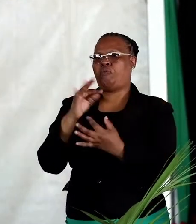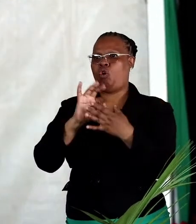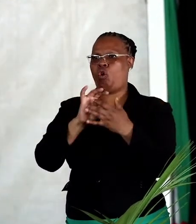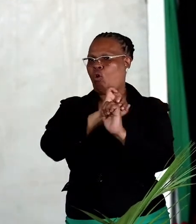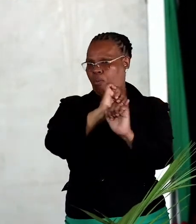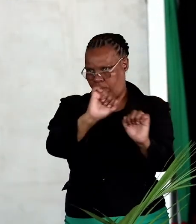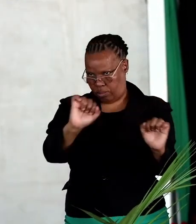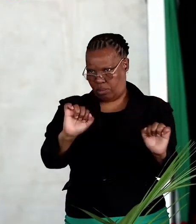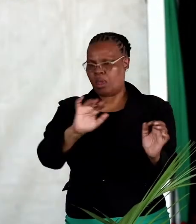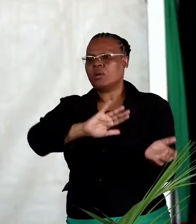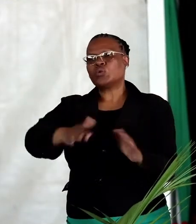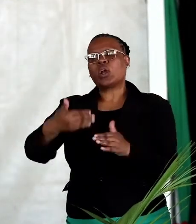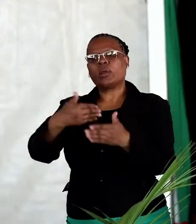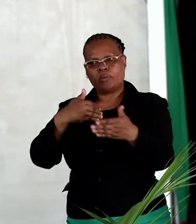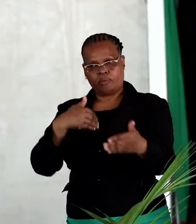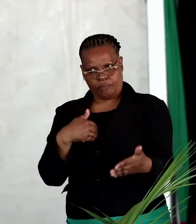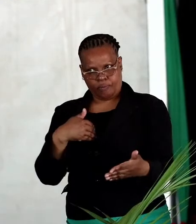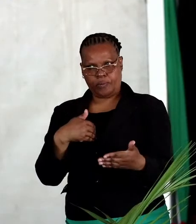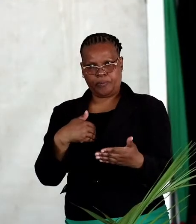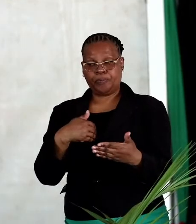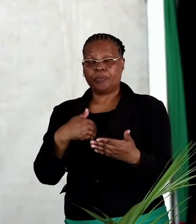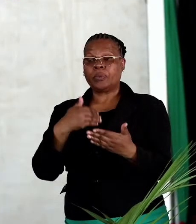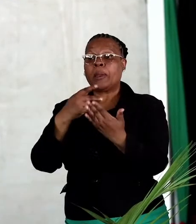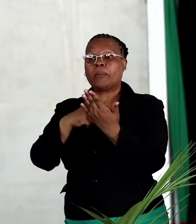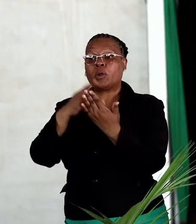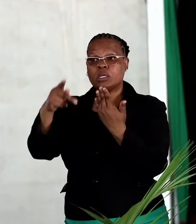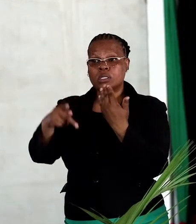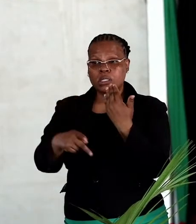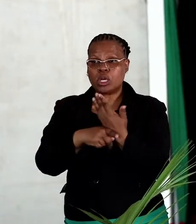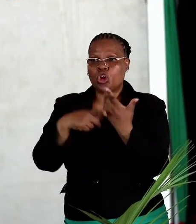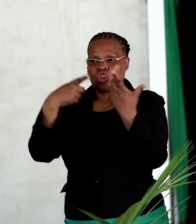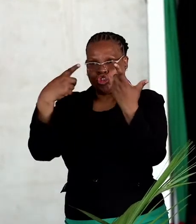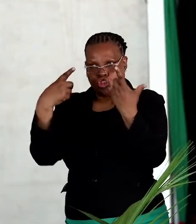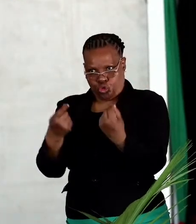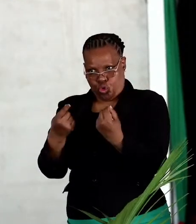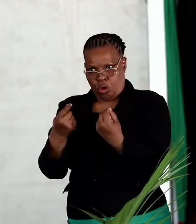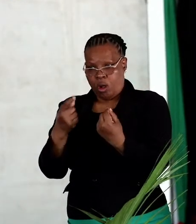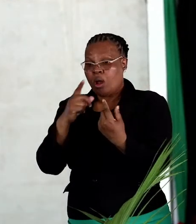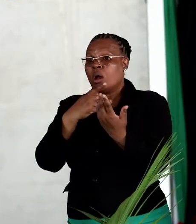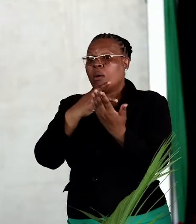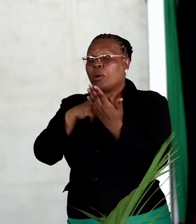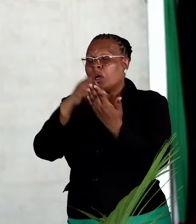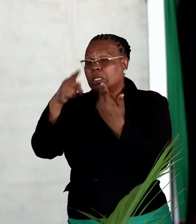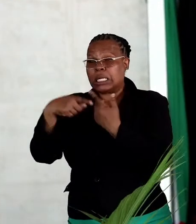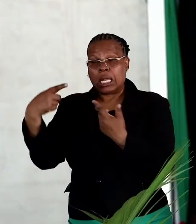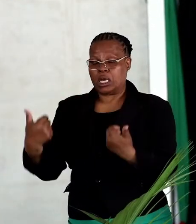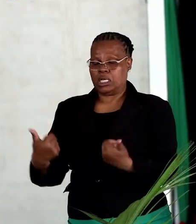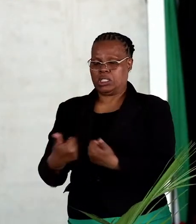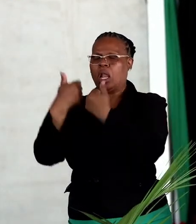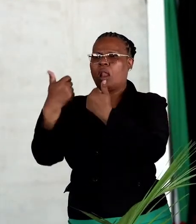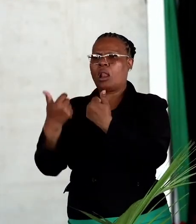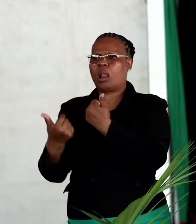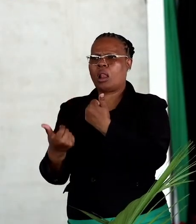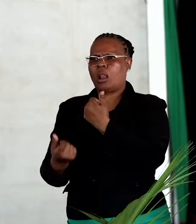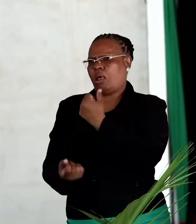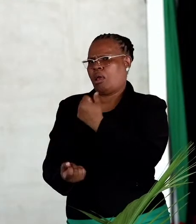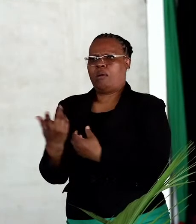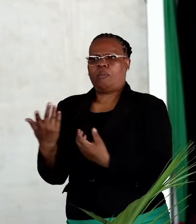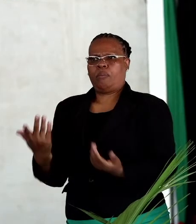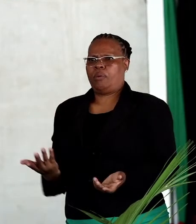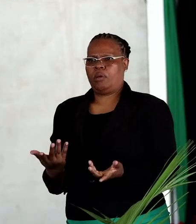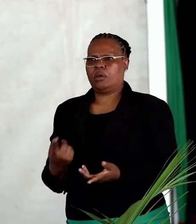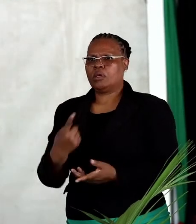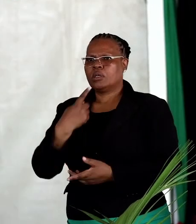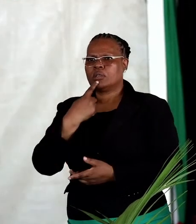yenziwa, but ibene challenges. Ndiyafuna ukuthi families zeBhisho Massacre, as we